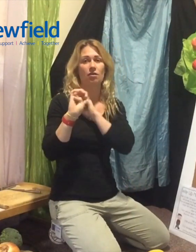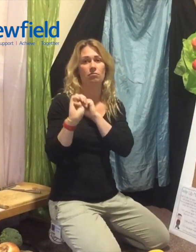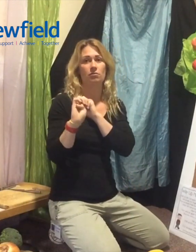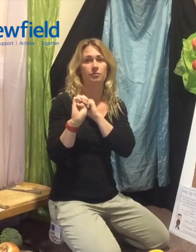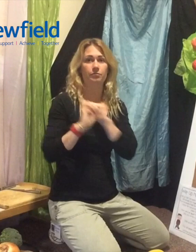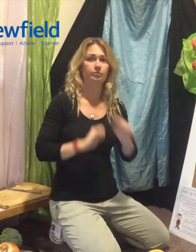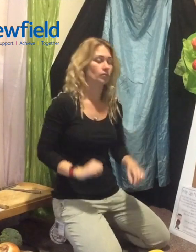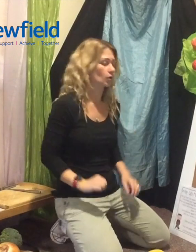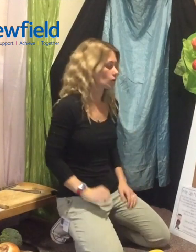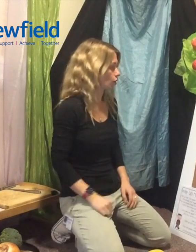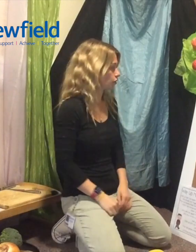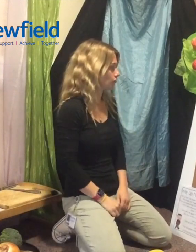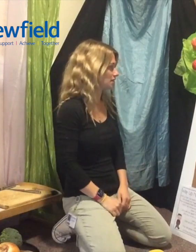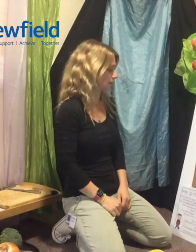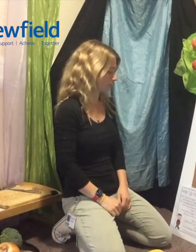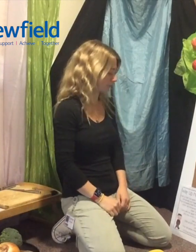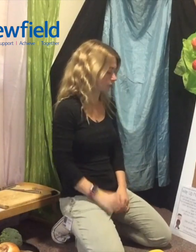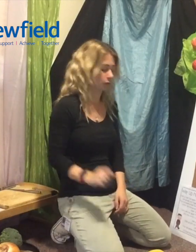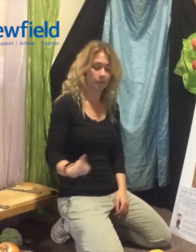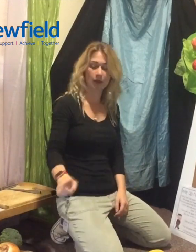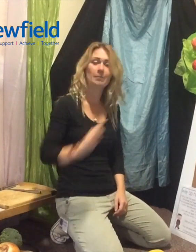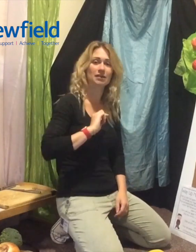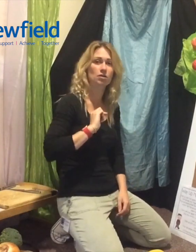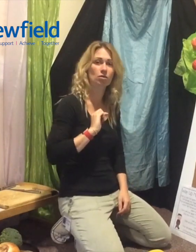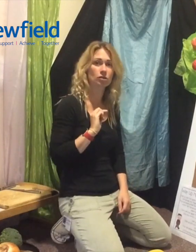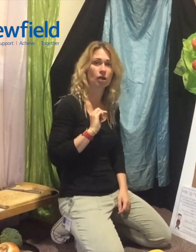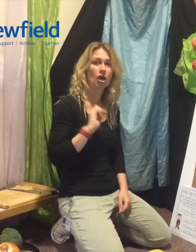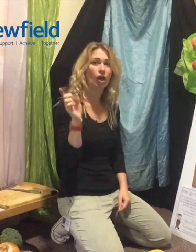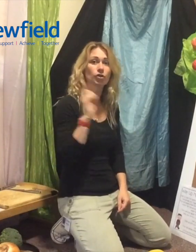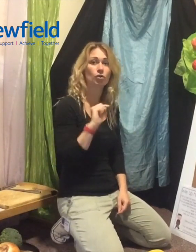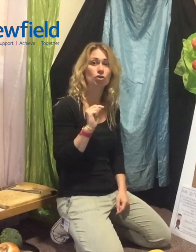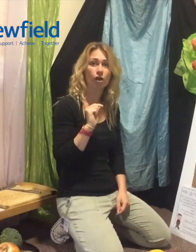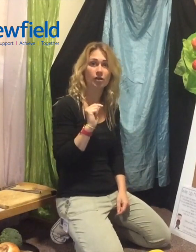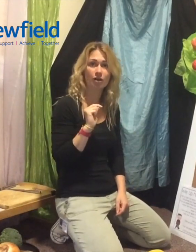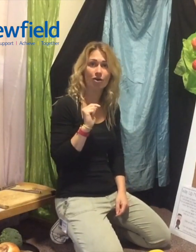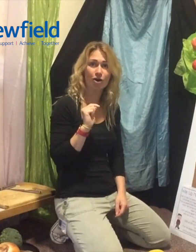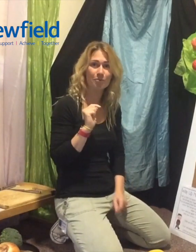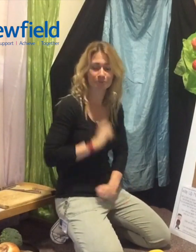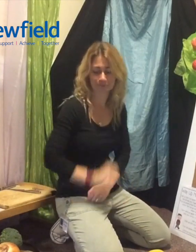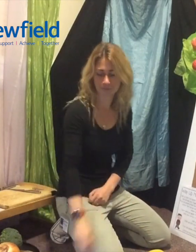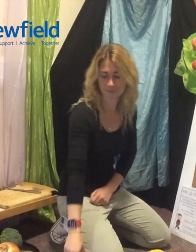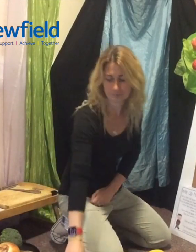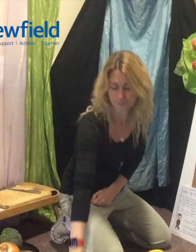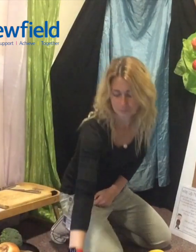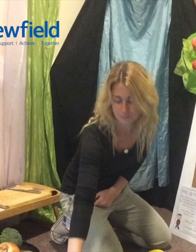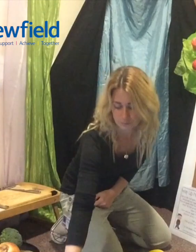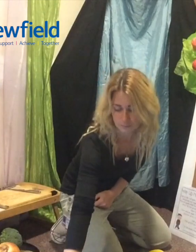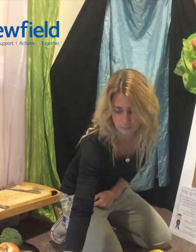down. Are you ready? So we're going to play my song and you can join in at home.